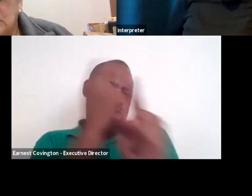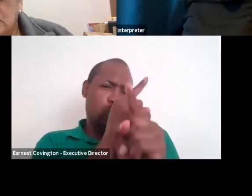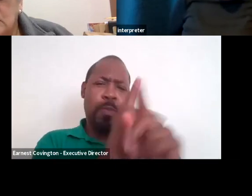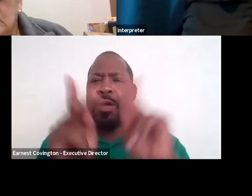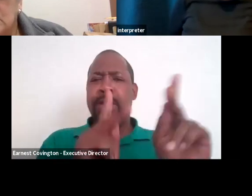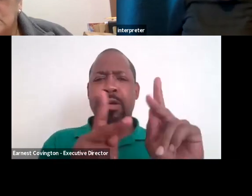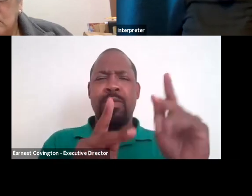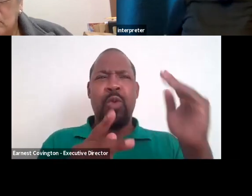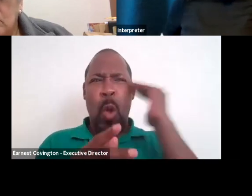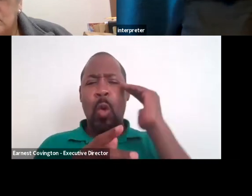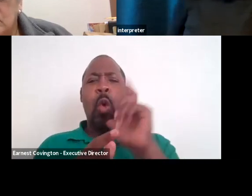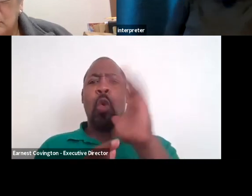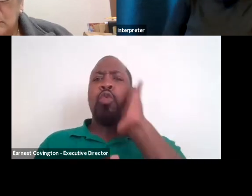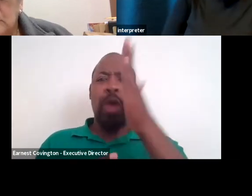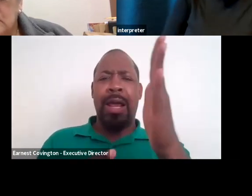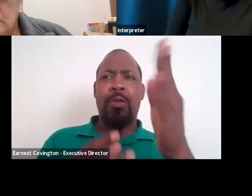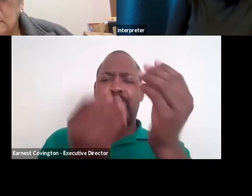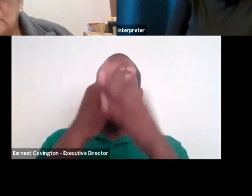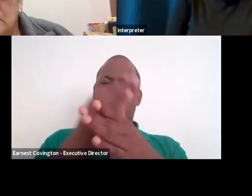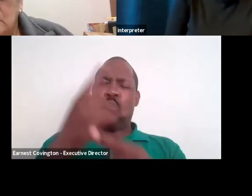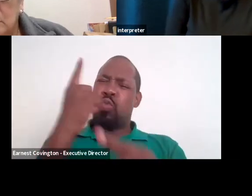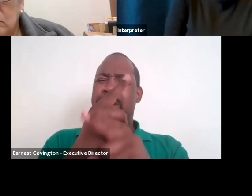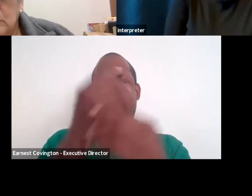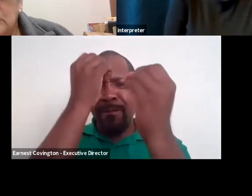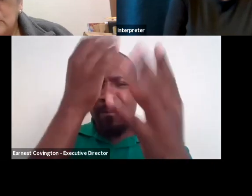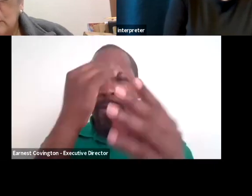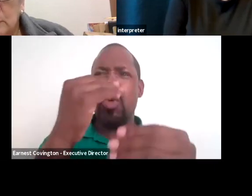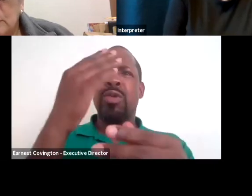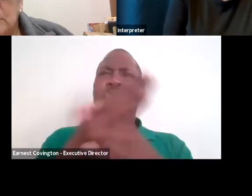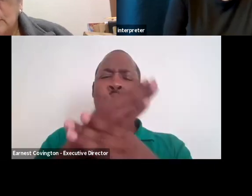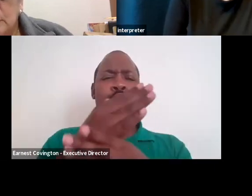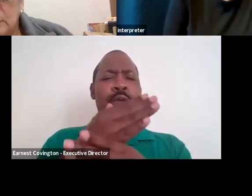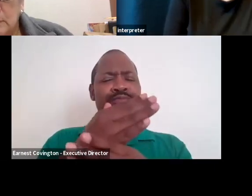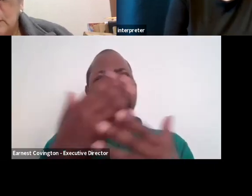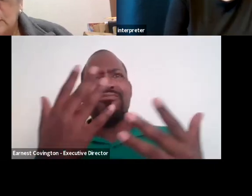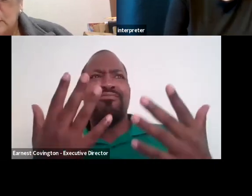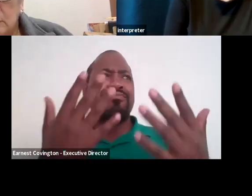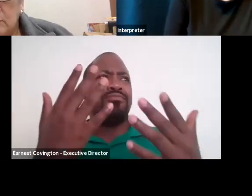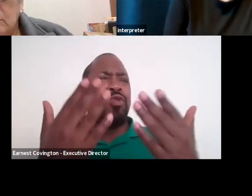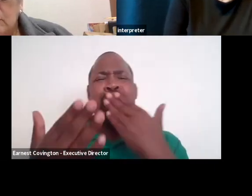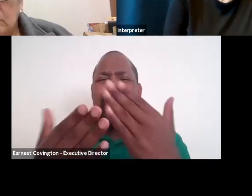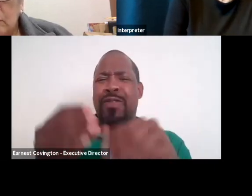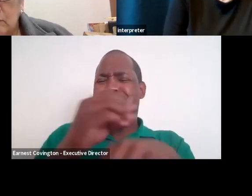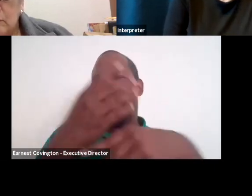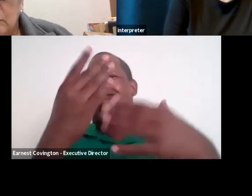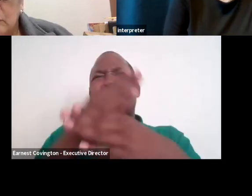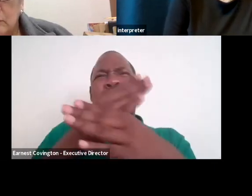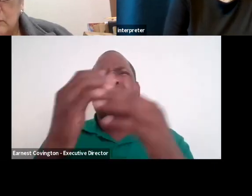And Pam knows a lot of people, and we can find the right people who can share the right kind of information.